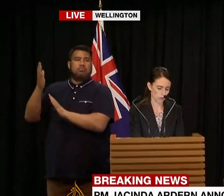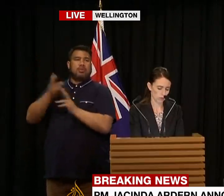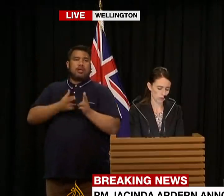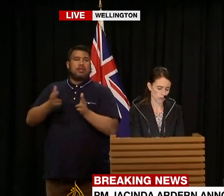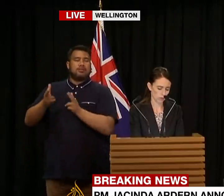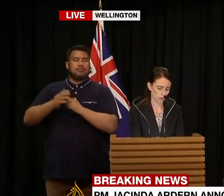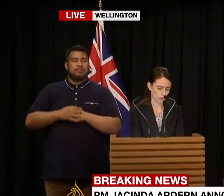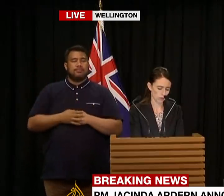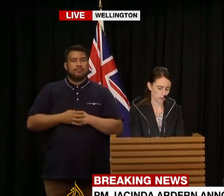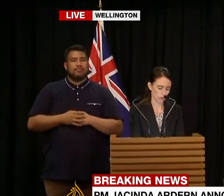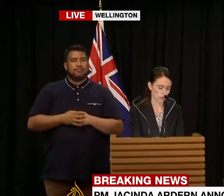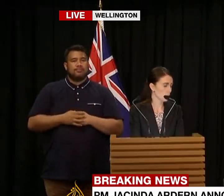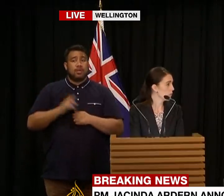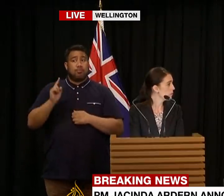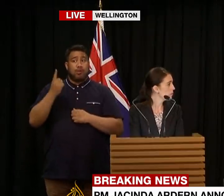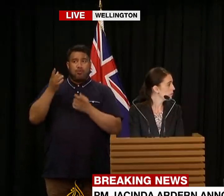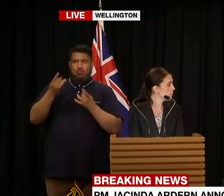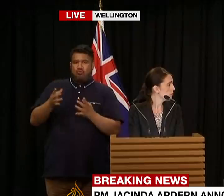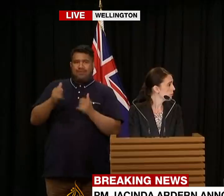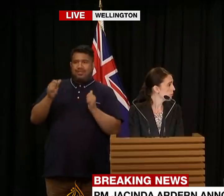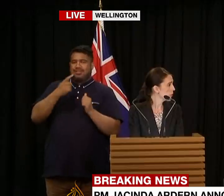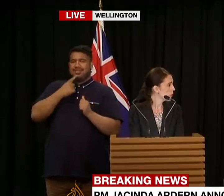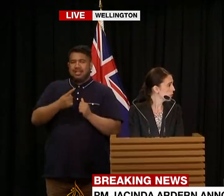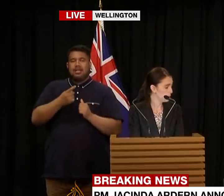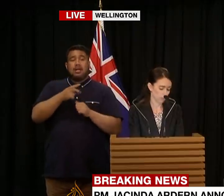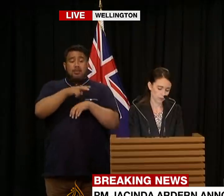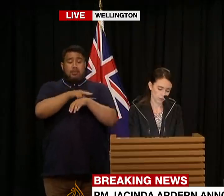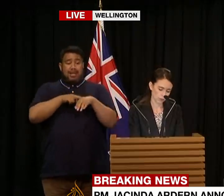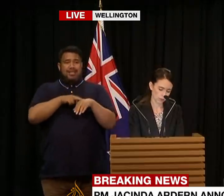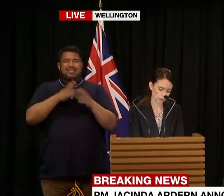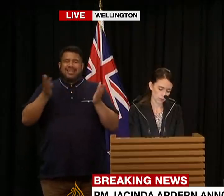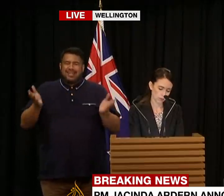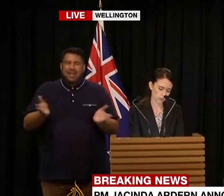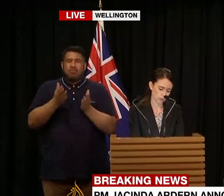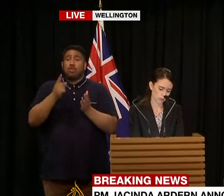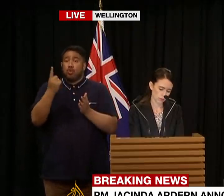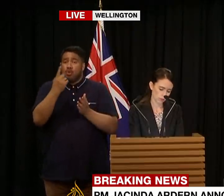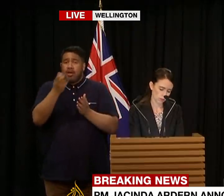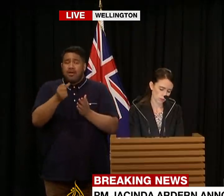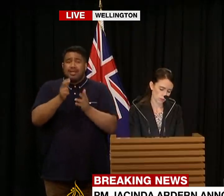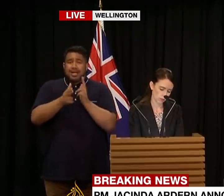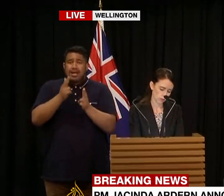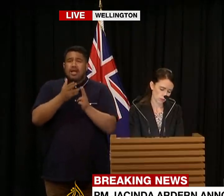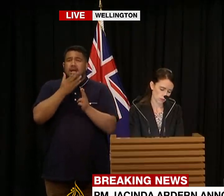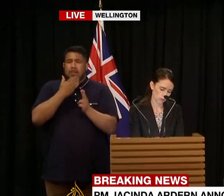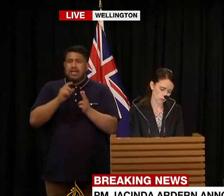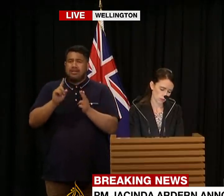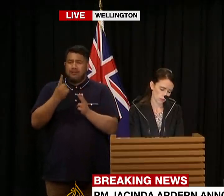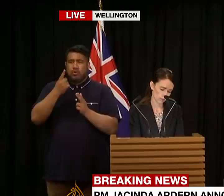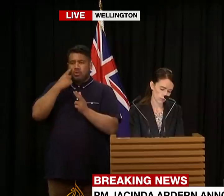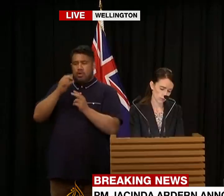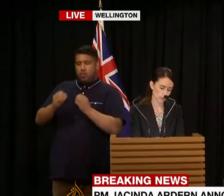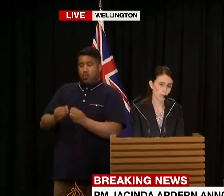MSSAs. As the Prime Minister has also alluded to, police are definitely encouraging firearms owners to go to the police